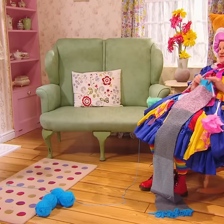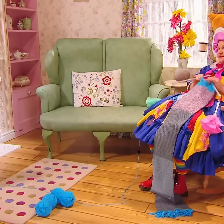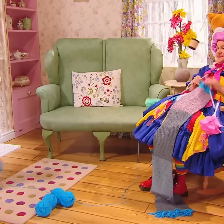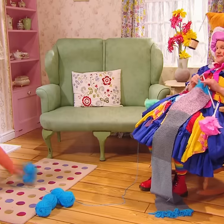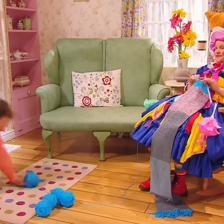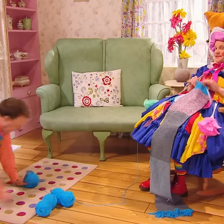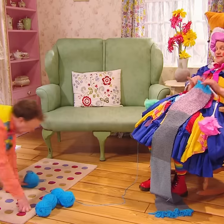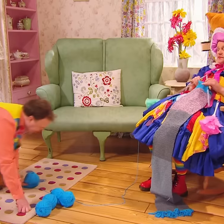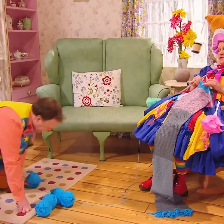Woohoo!